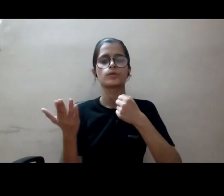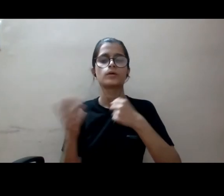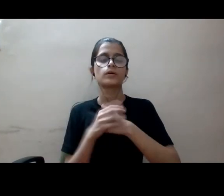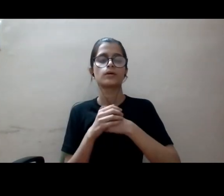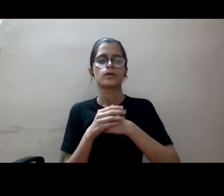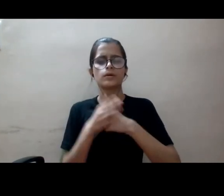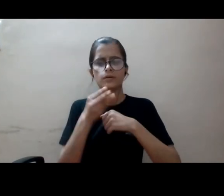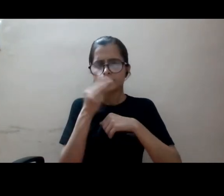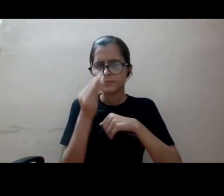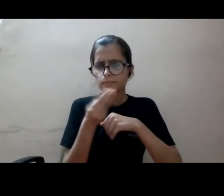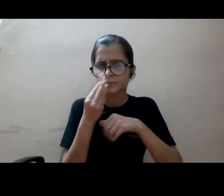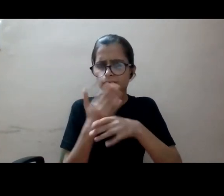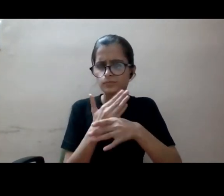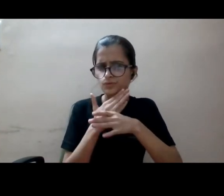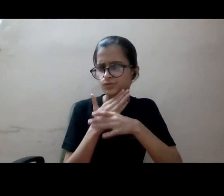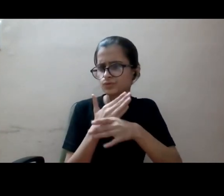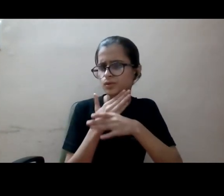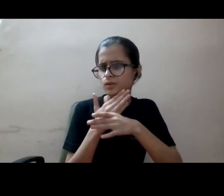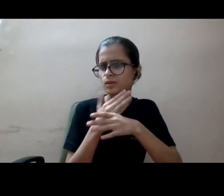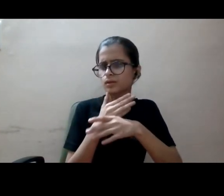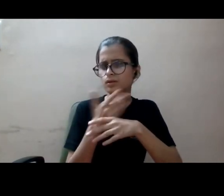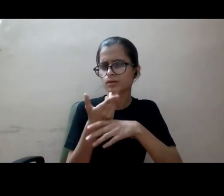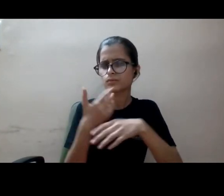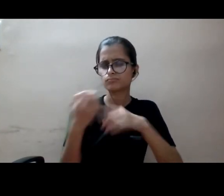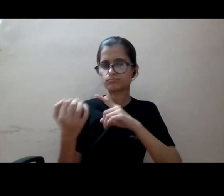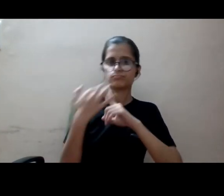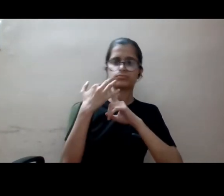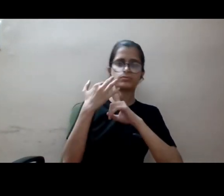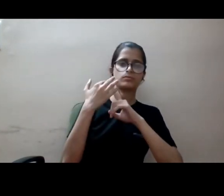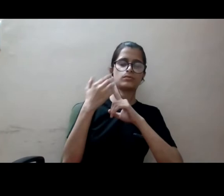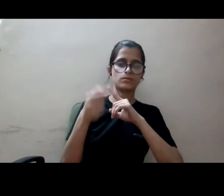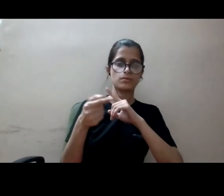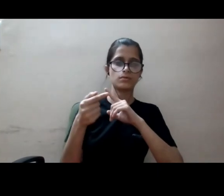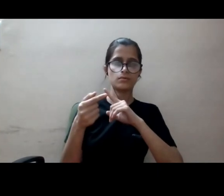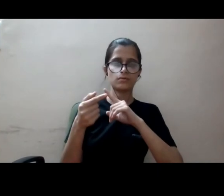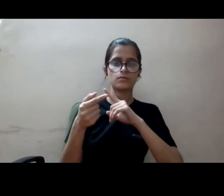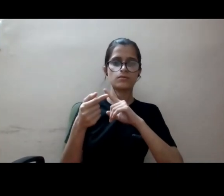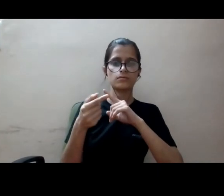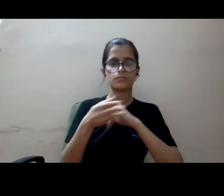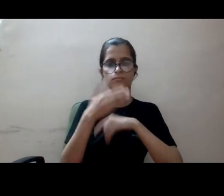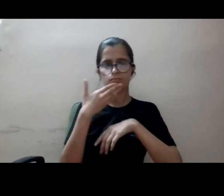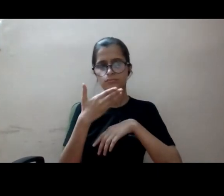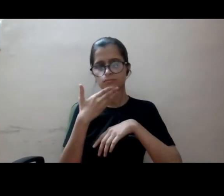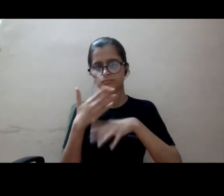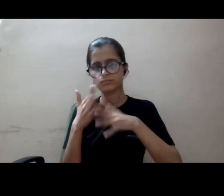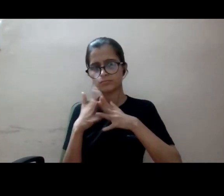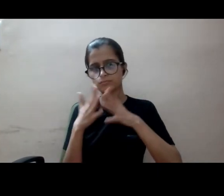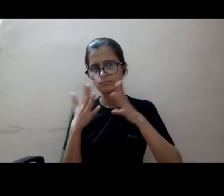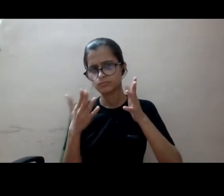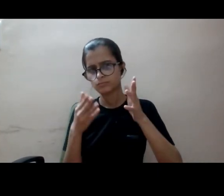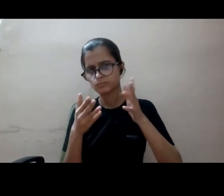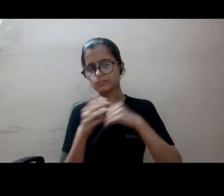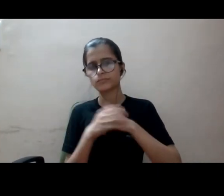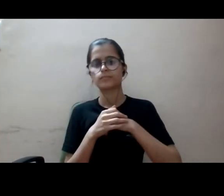could you please shed more light on inspirational pornography that you have used? Thank you.